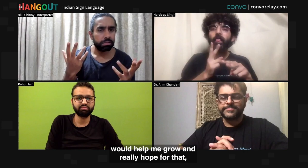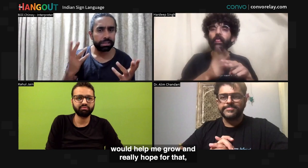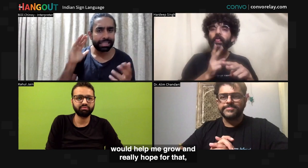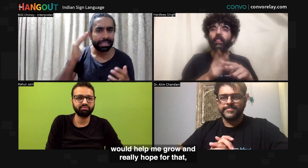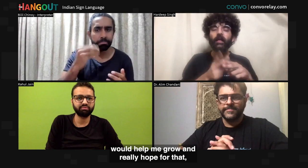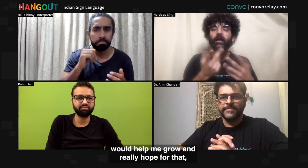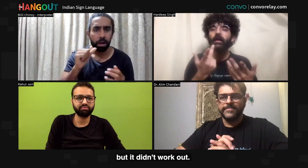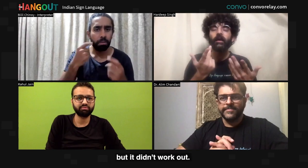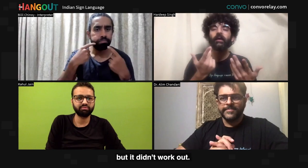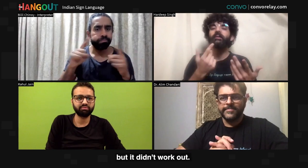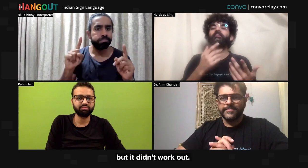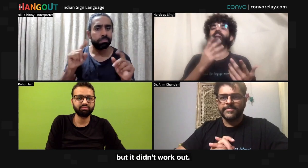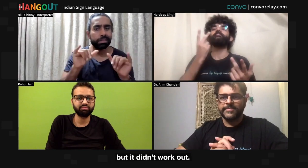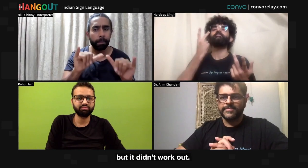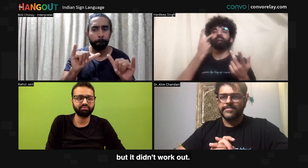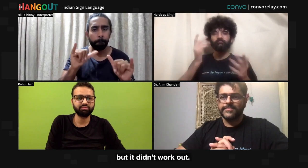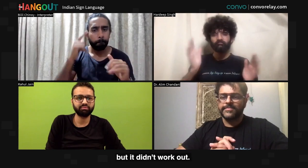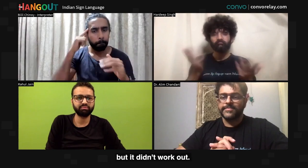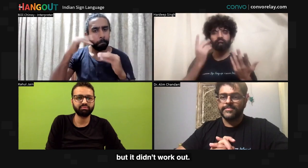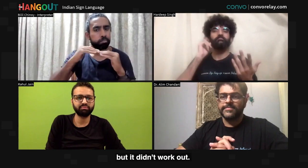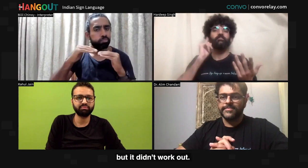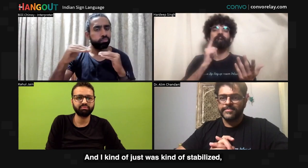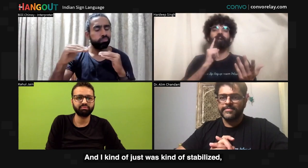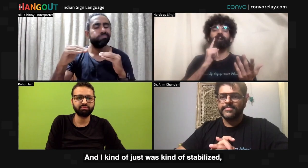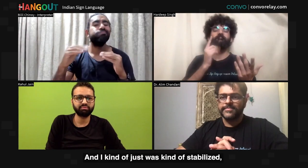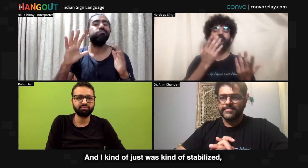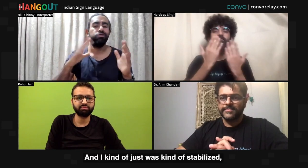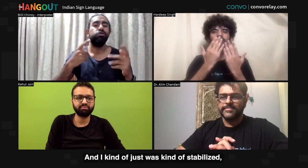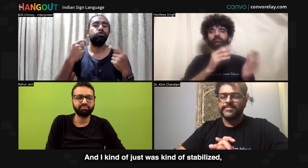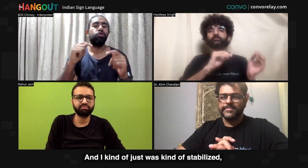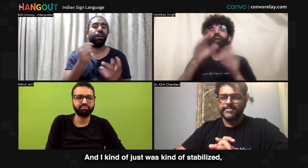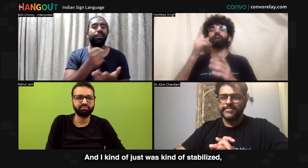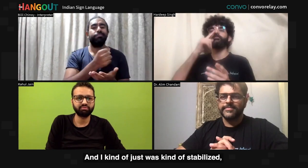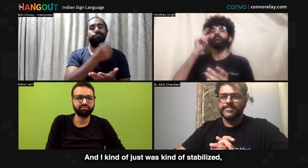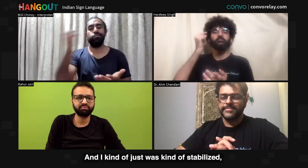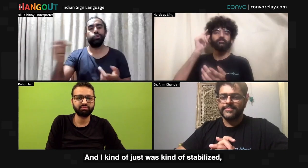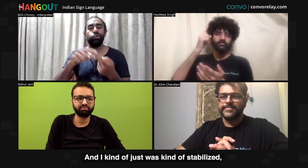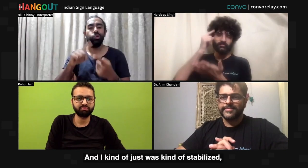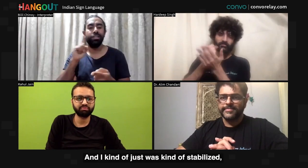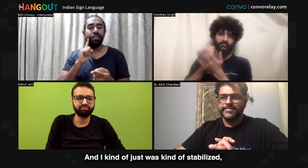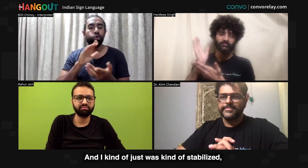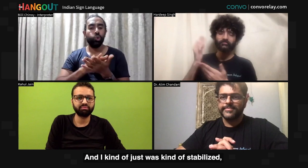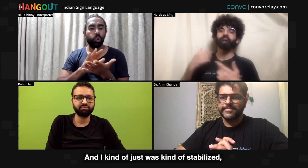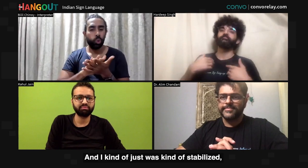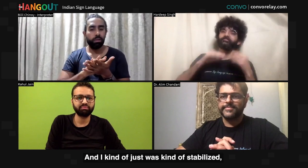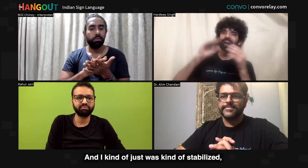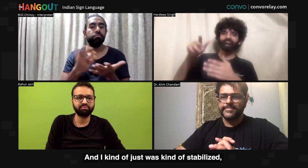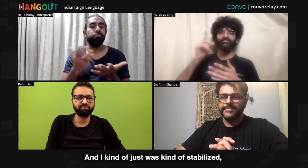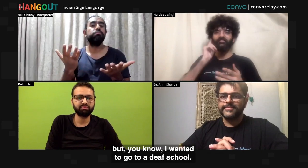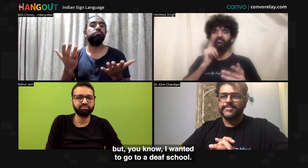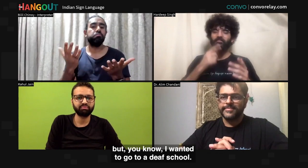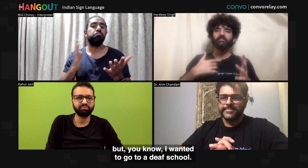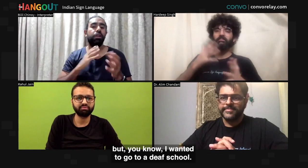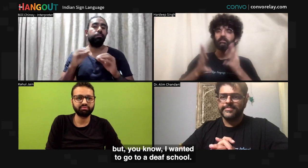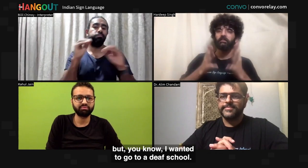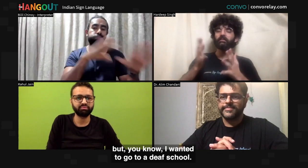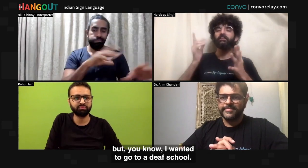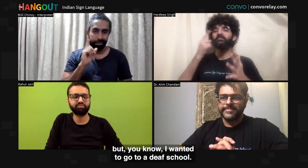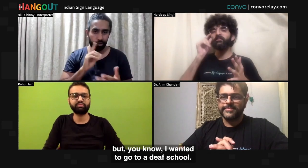for that. But it didn't work out. And I kind of just was kind of stabilized. But, you know, I